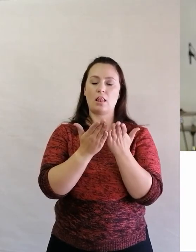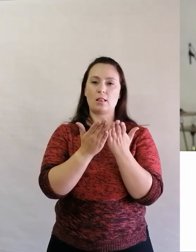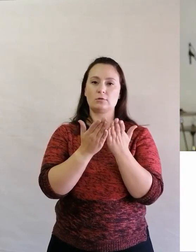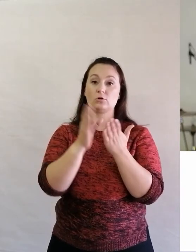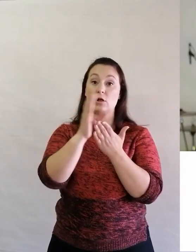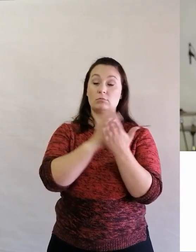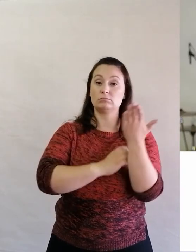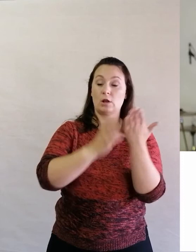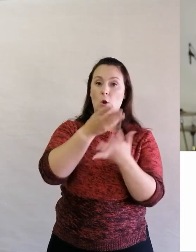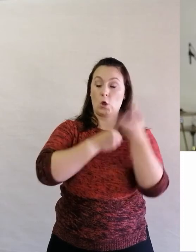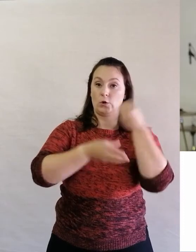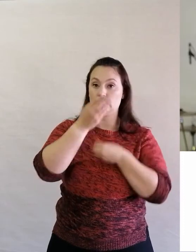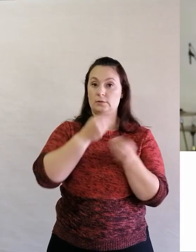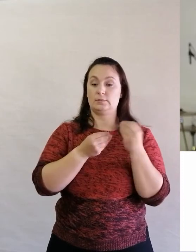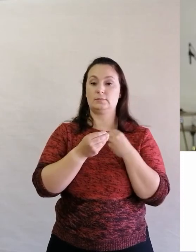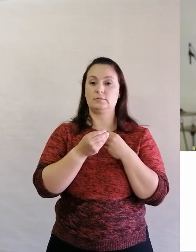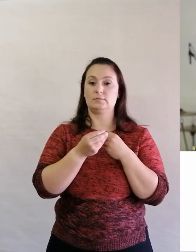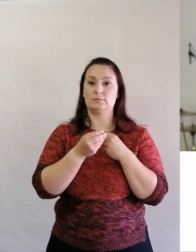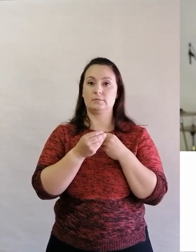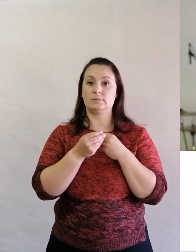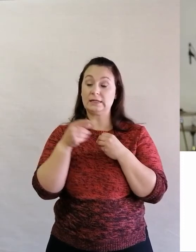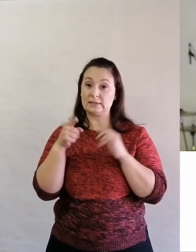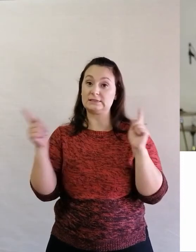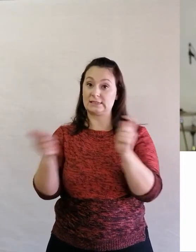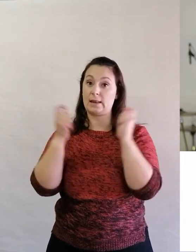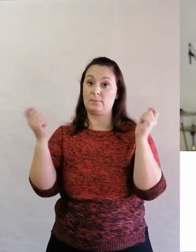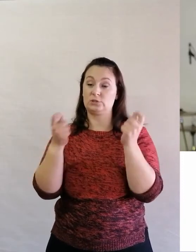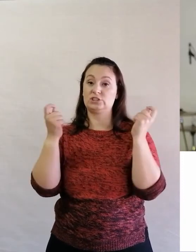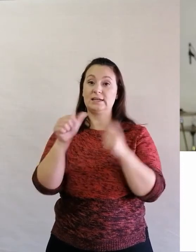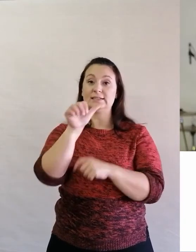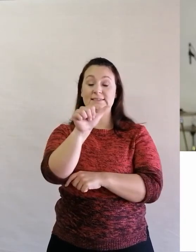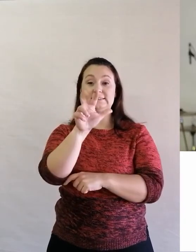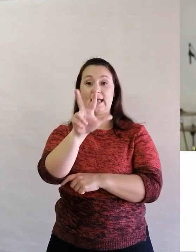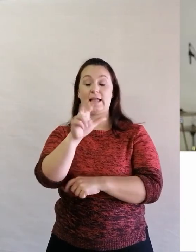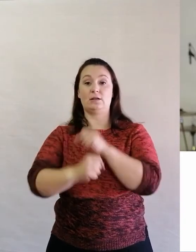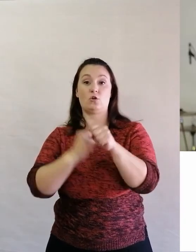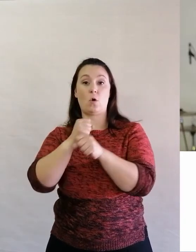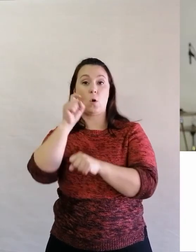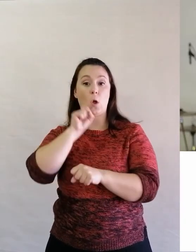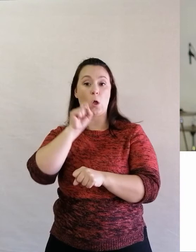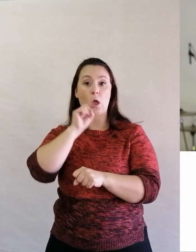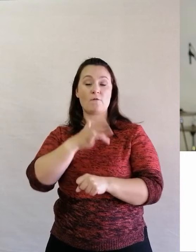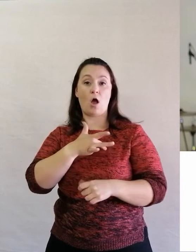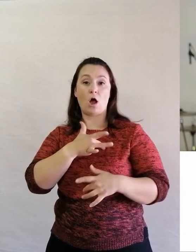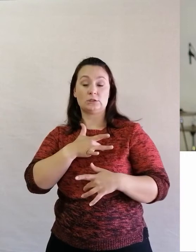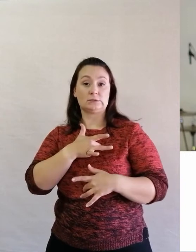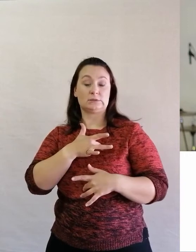I together. I did his celebration, 68 years old. He died of a heart